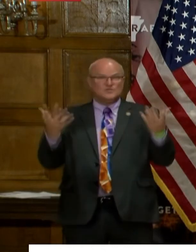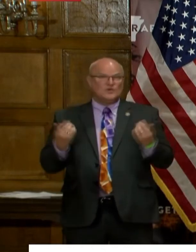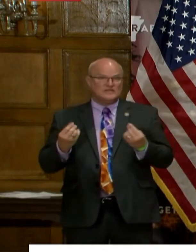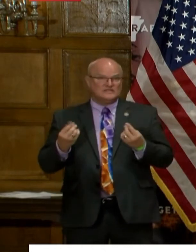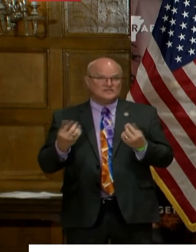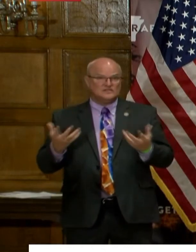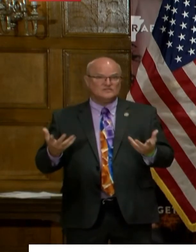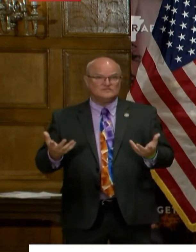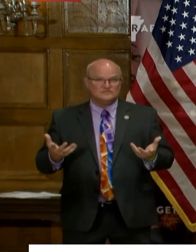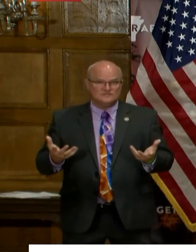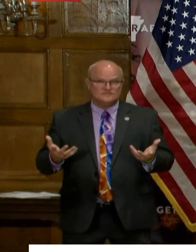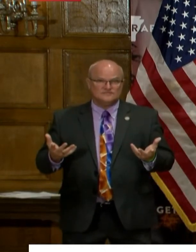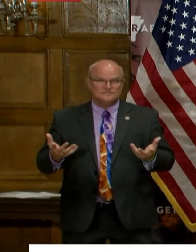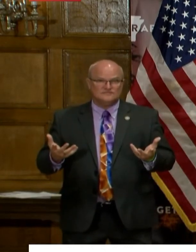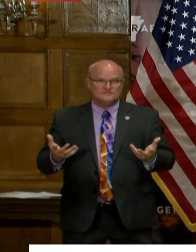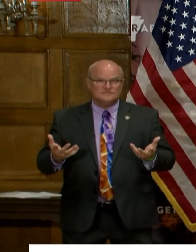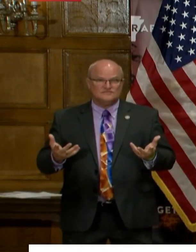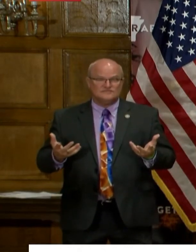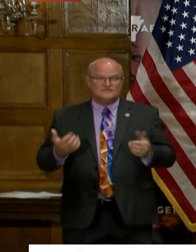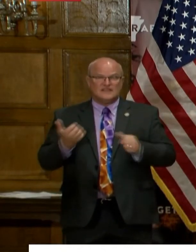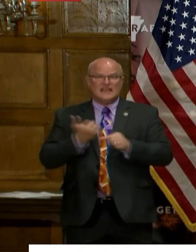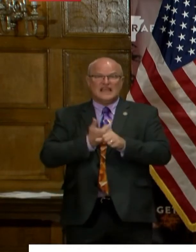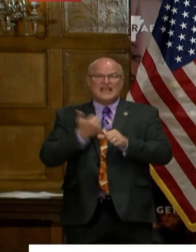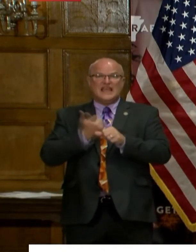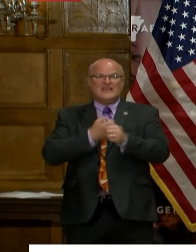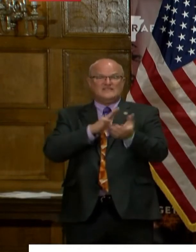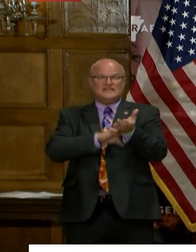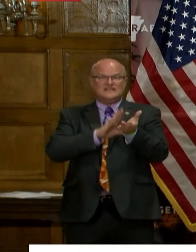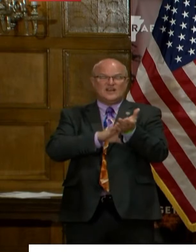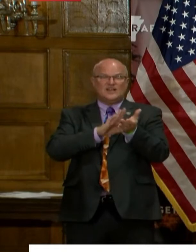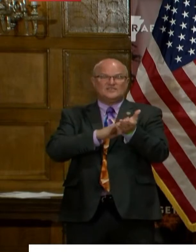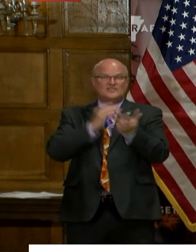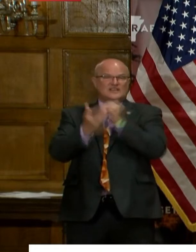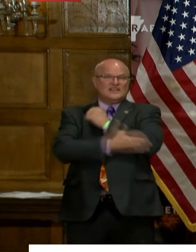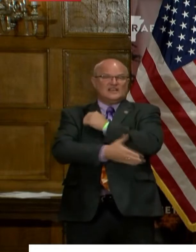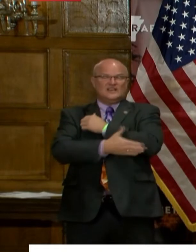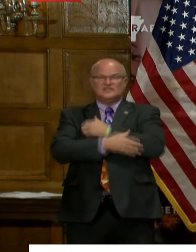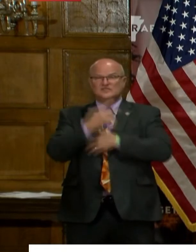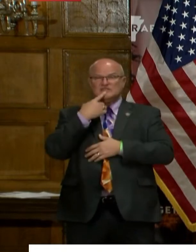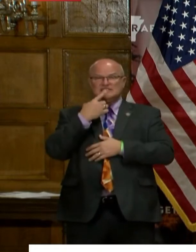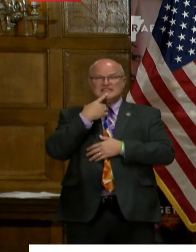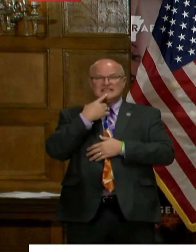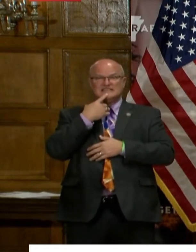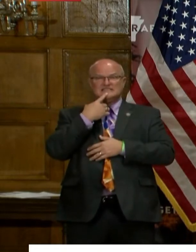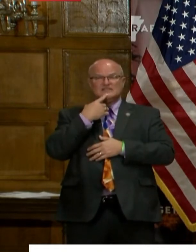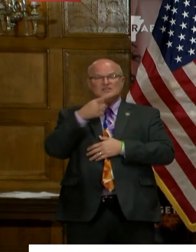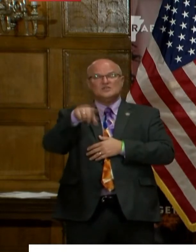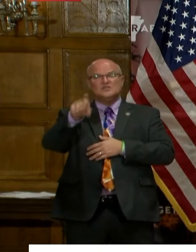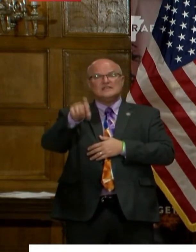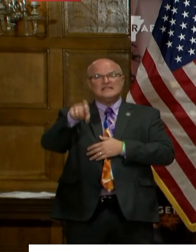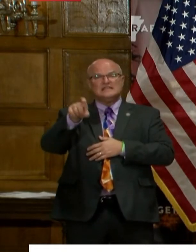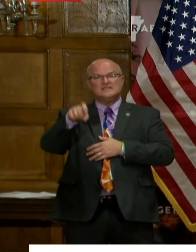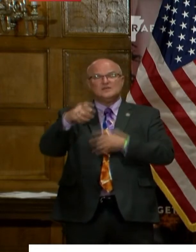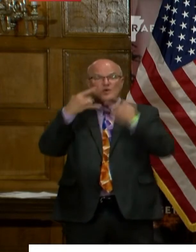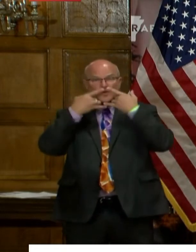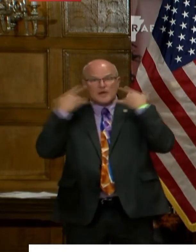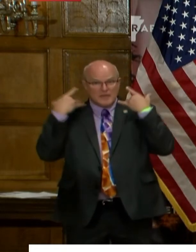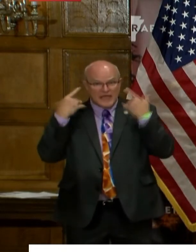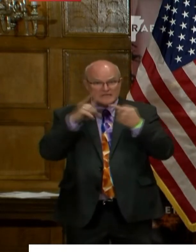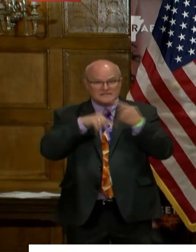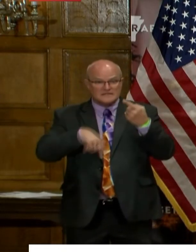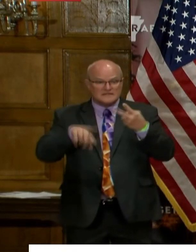do, every epidemiologist in the country says you need to wear a